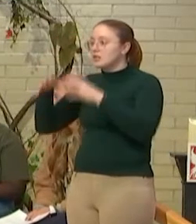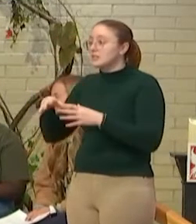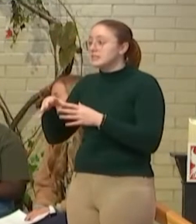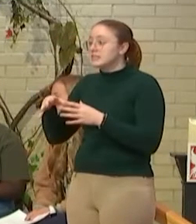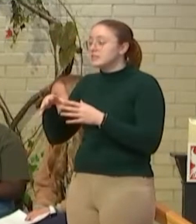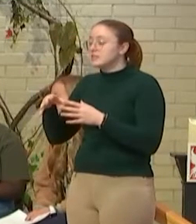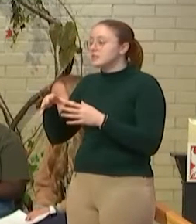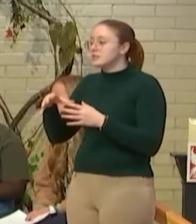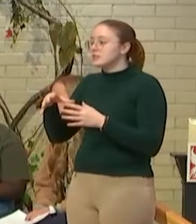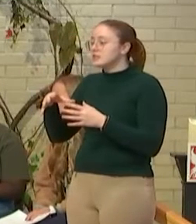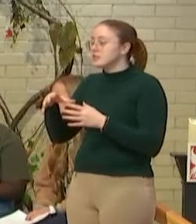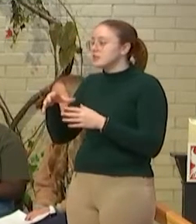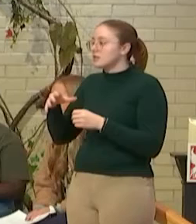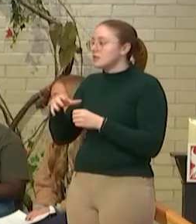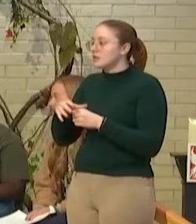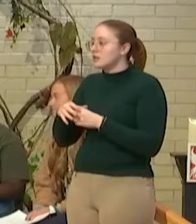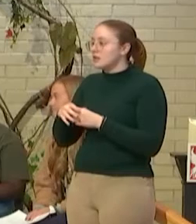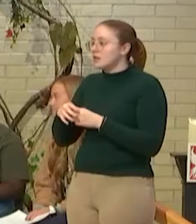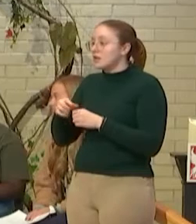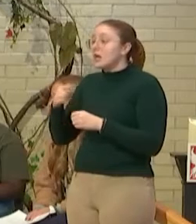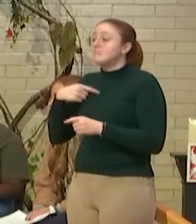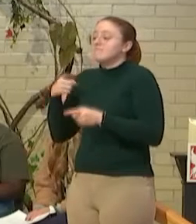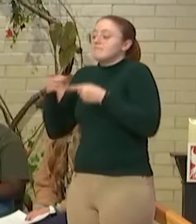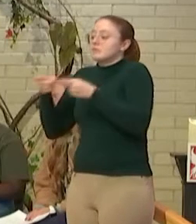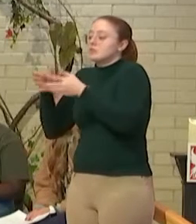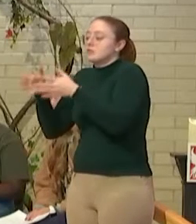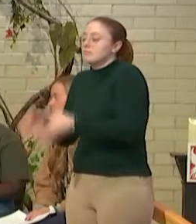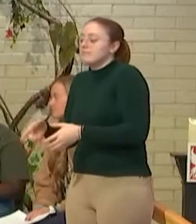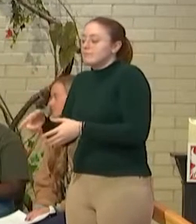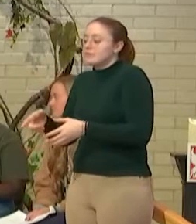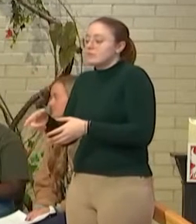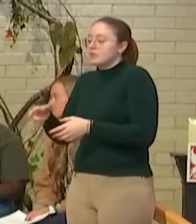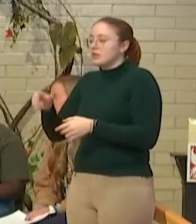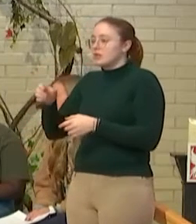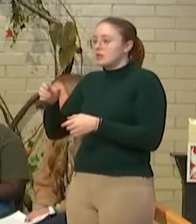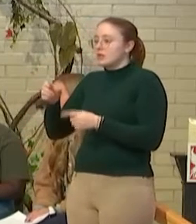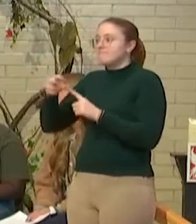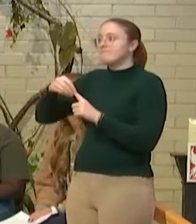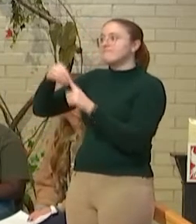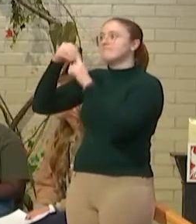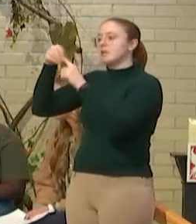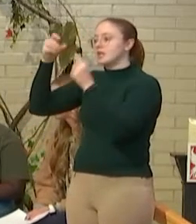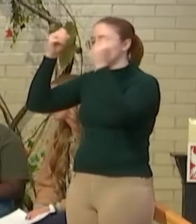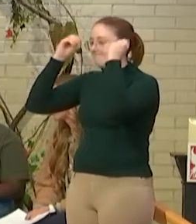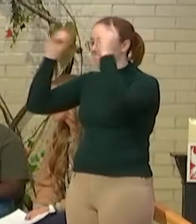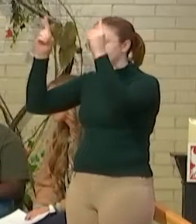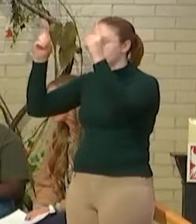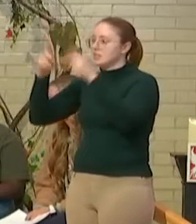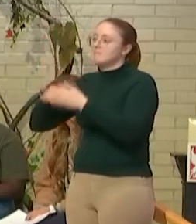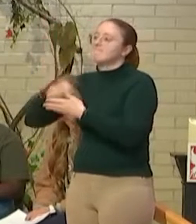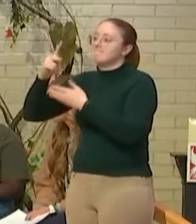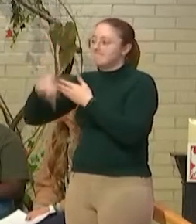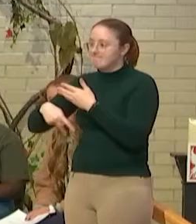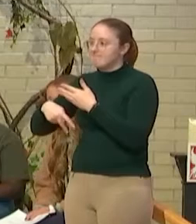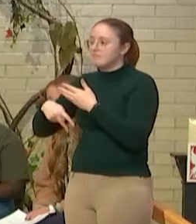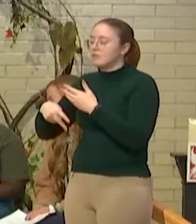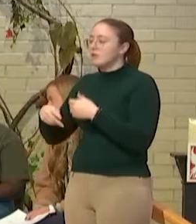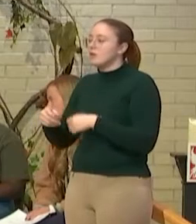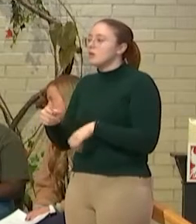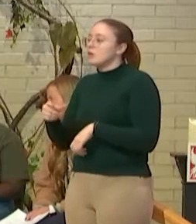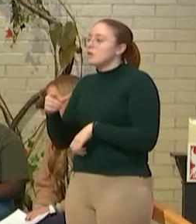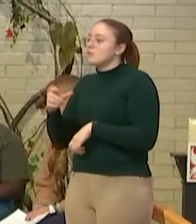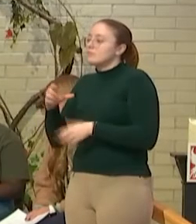program, and I direct the special education side of that program, so students who want to become special education